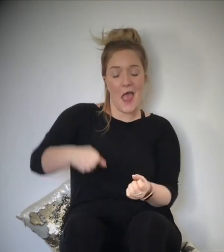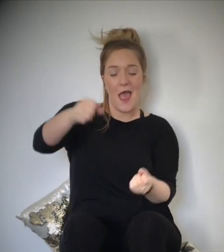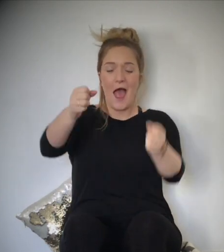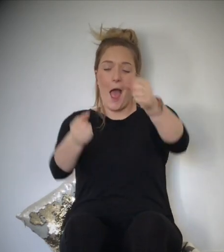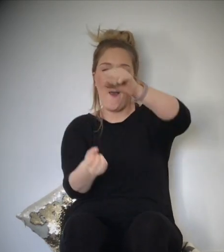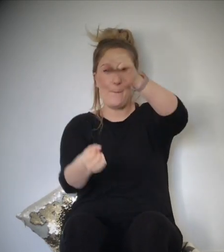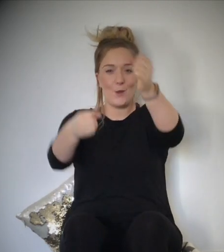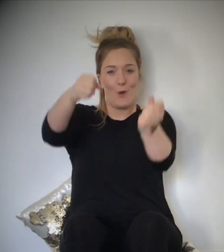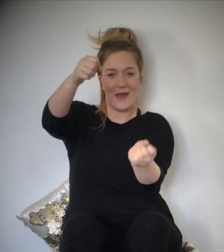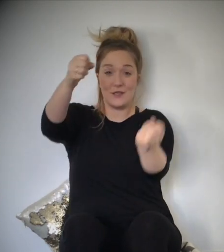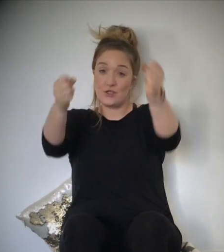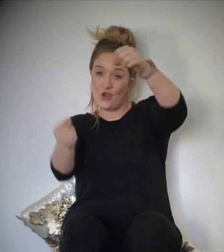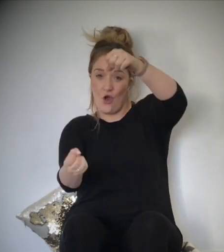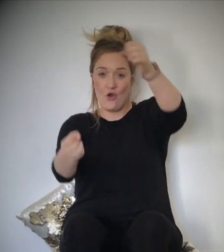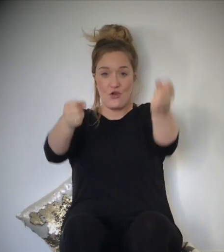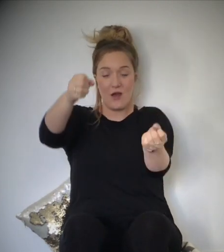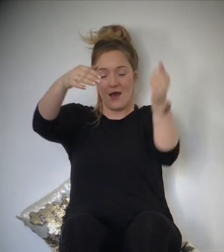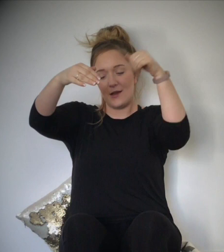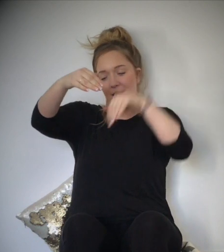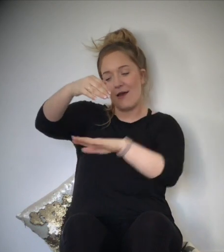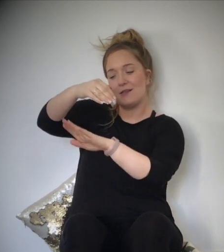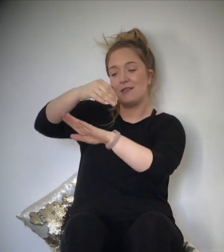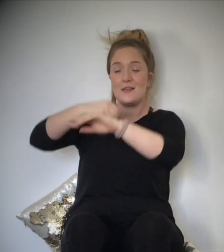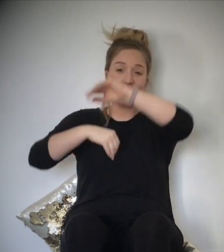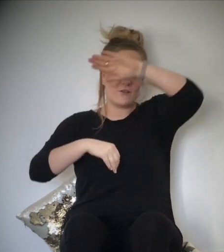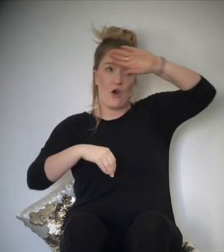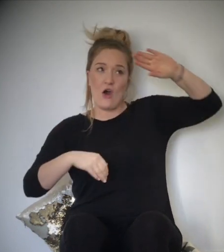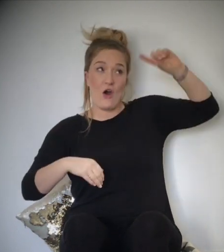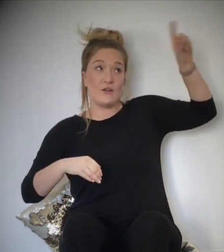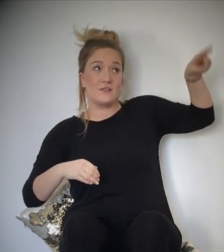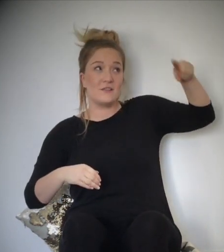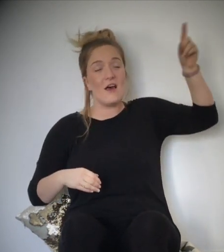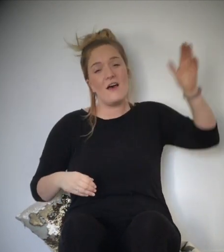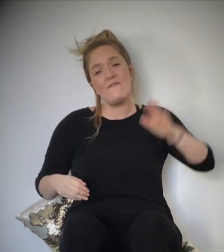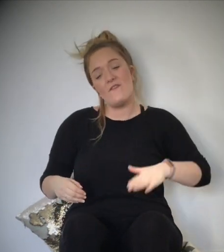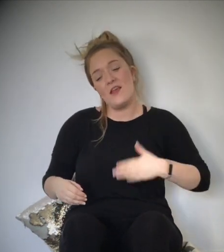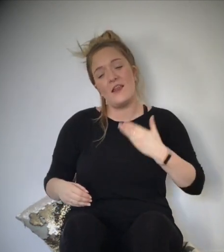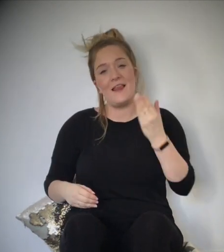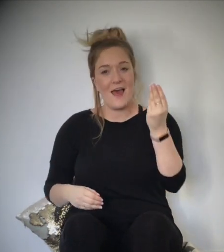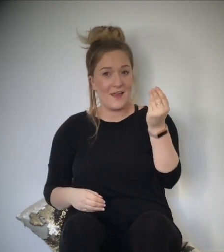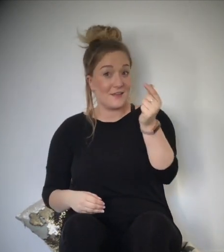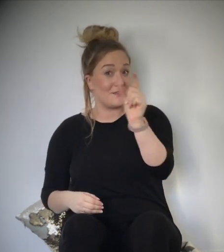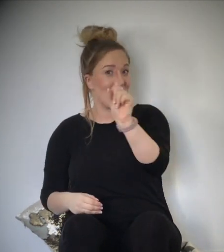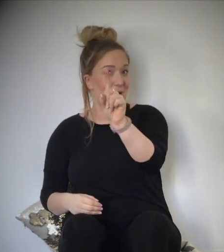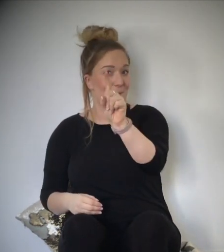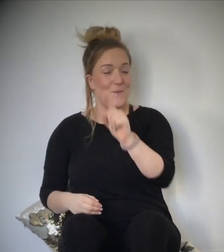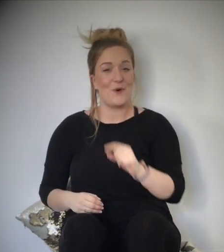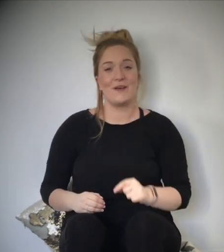I'll be riding shotgun underneath the heart sign, feeling like a someone